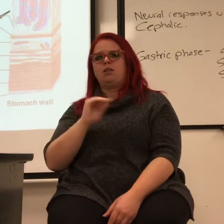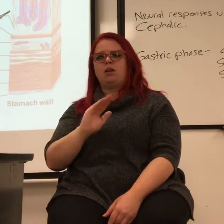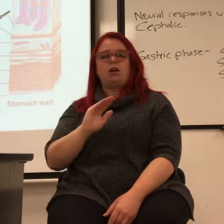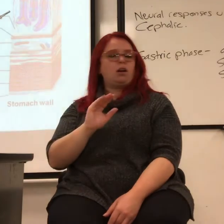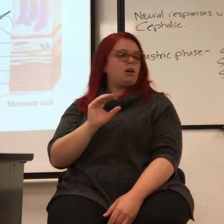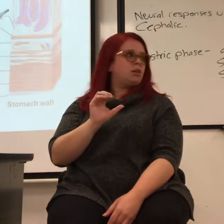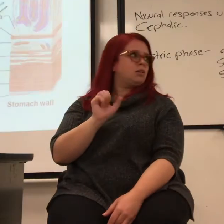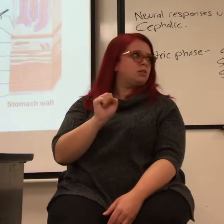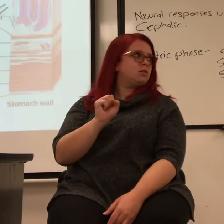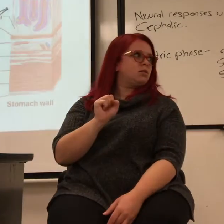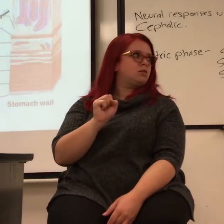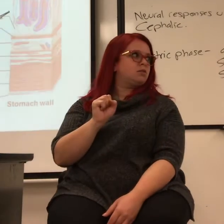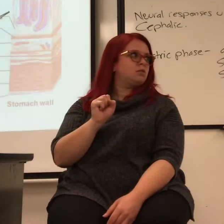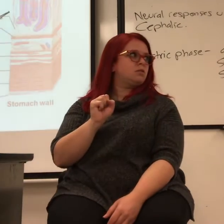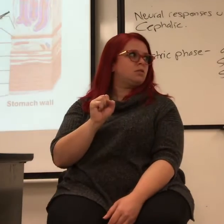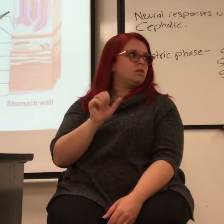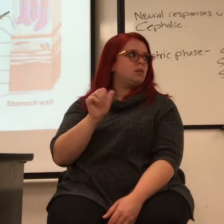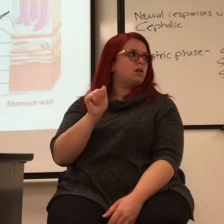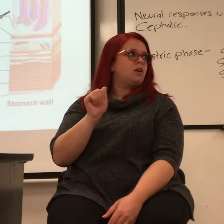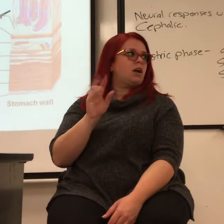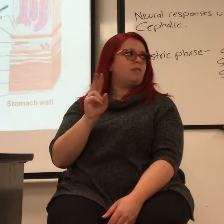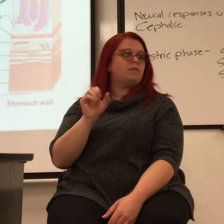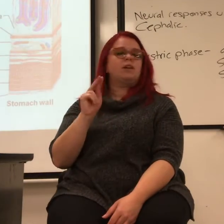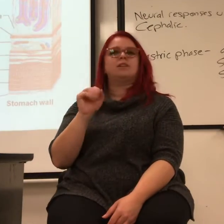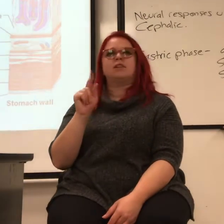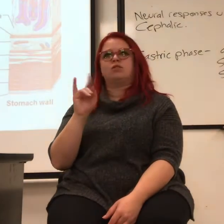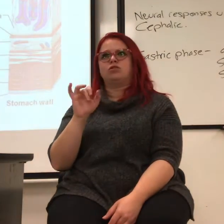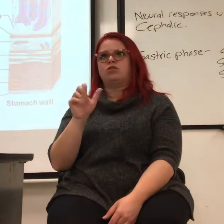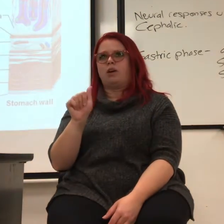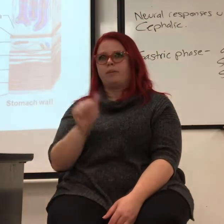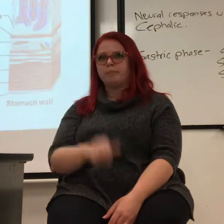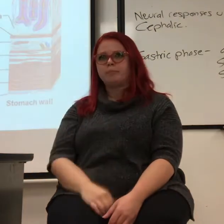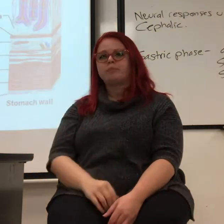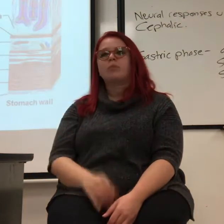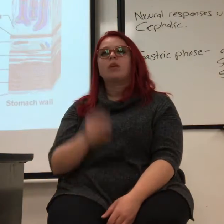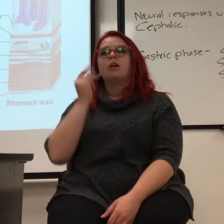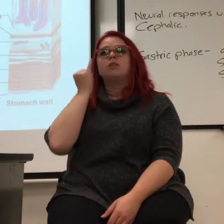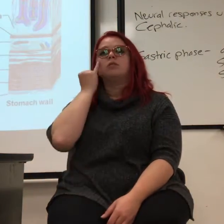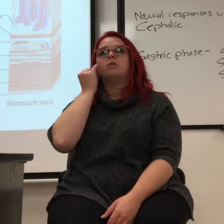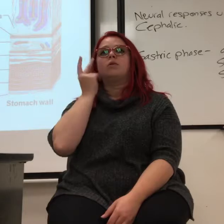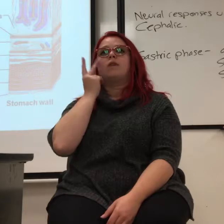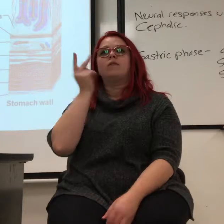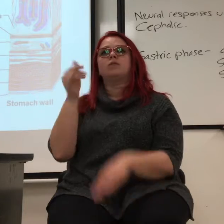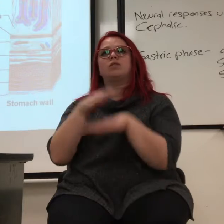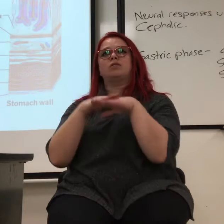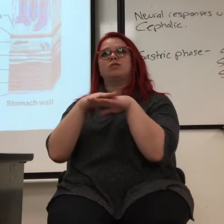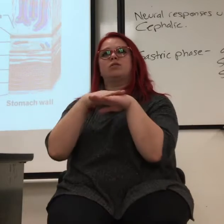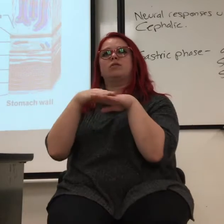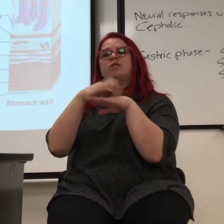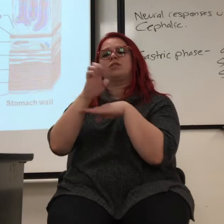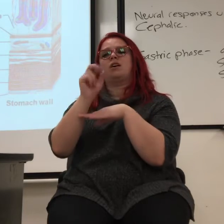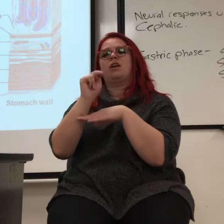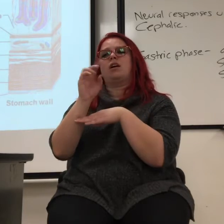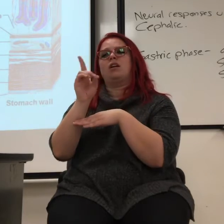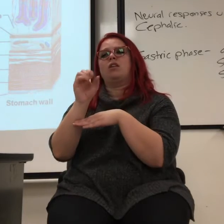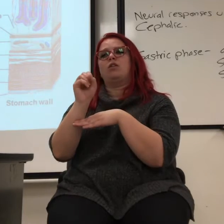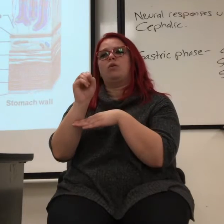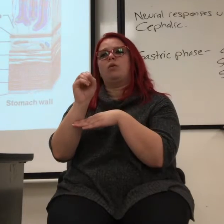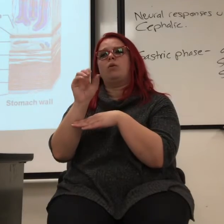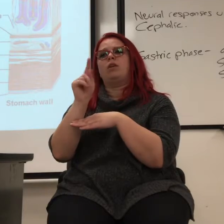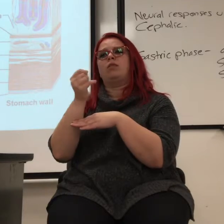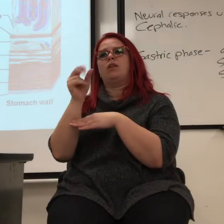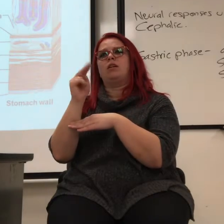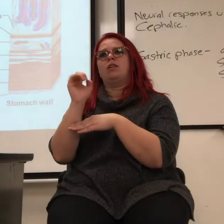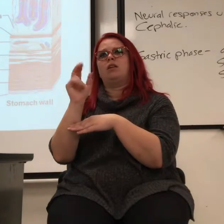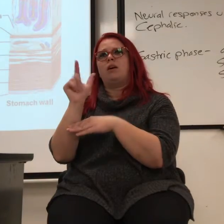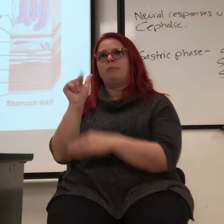So these gastric glands, they're in the mucosa. And if you look at the surface of the endothelium, it has this kind of pitted